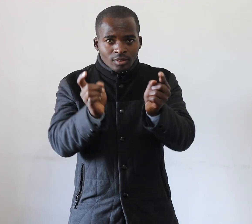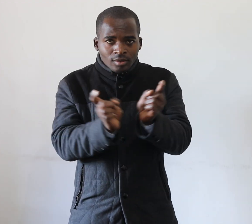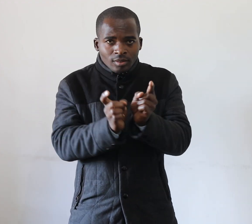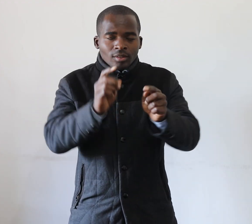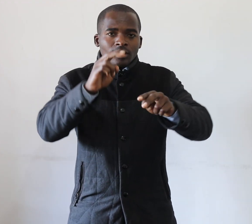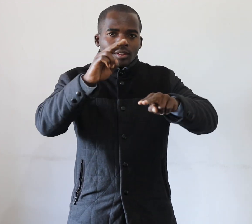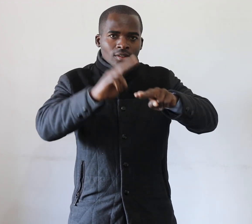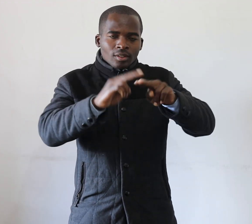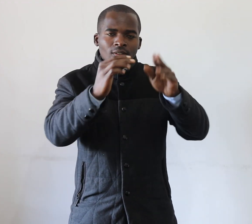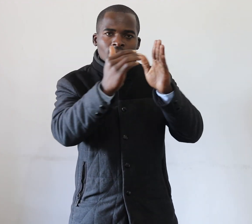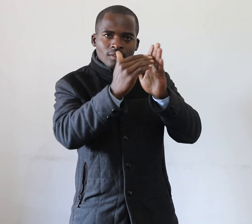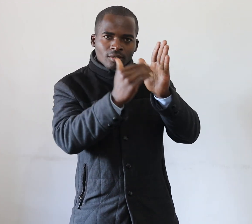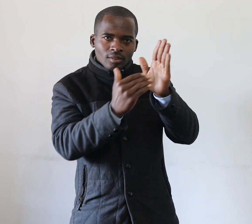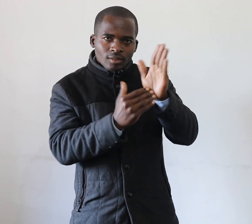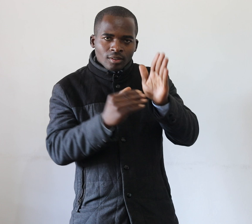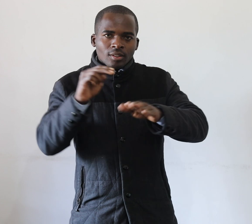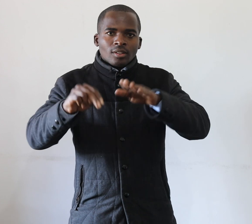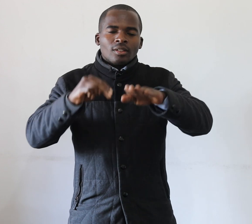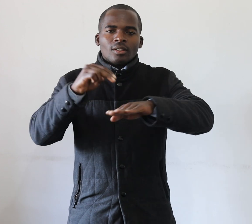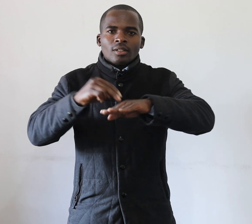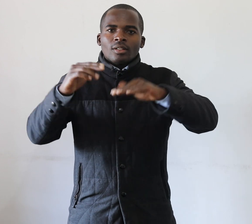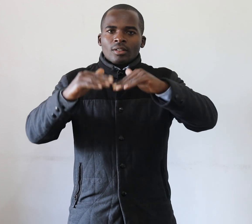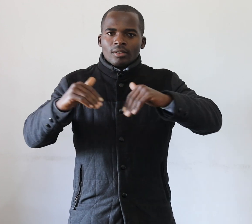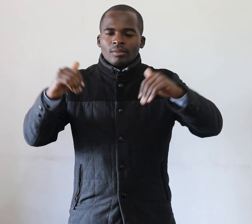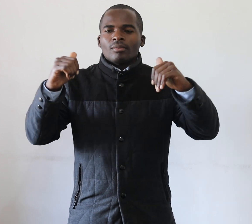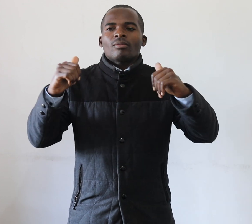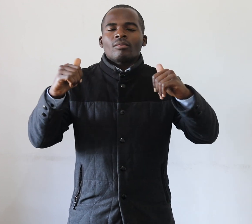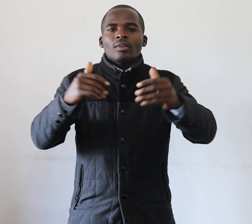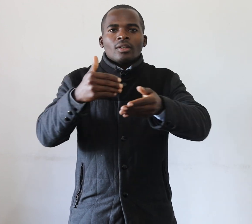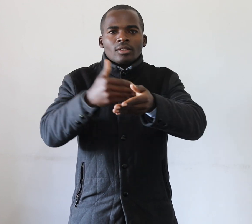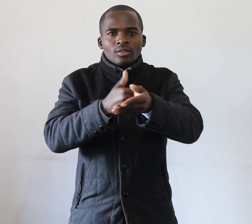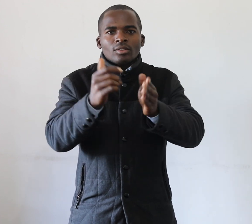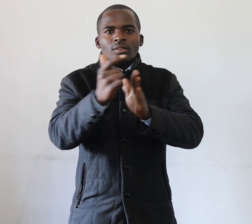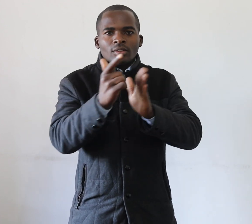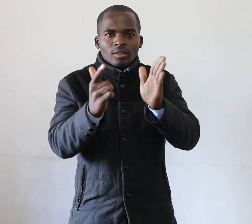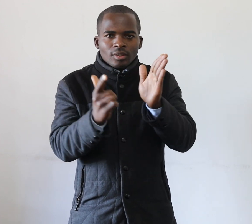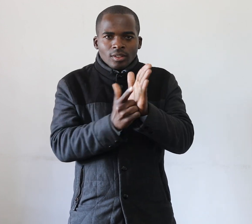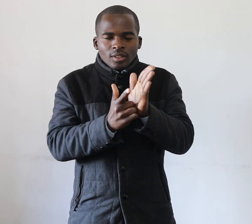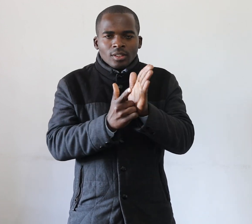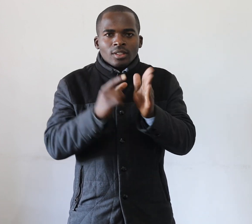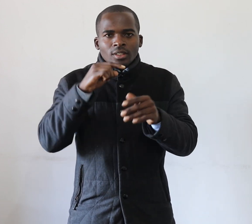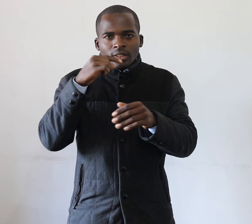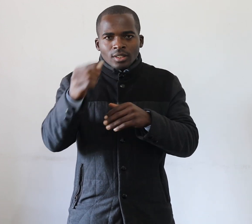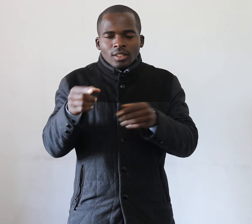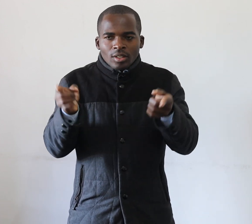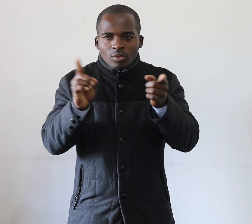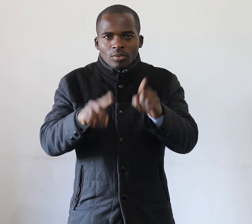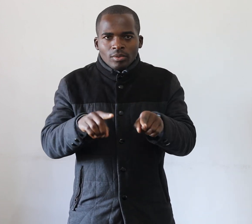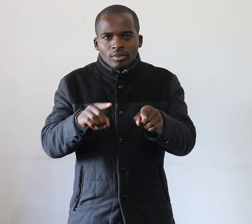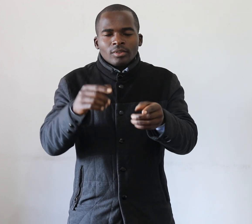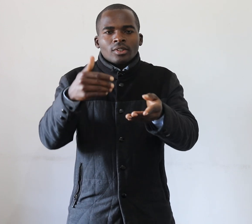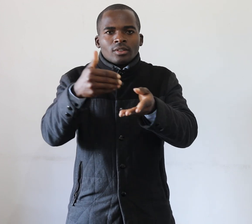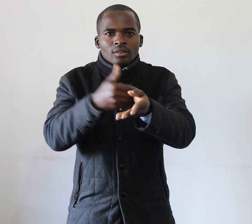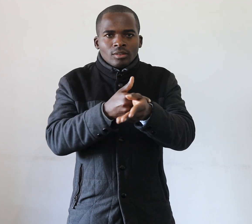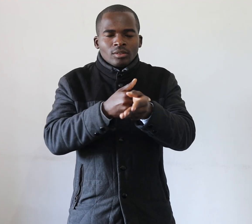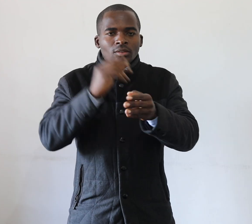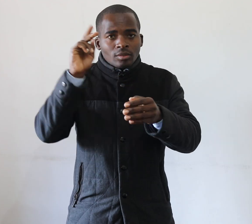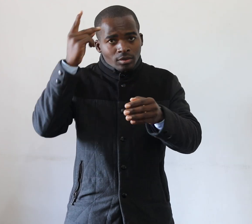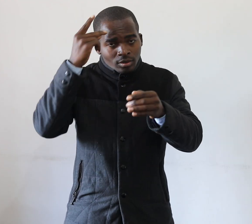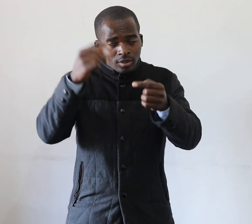Assembly. The new law says that when a political party gets special seats in Parliament through